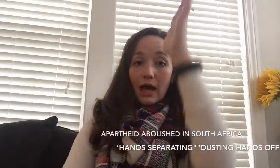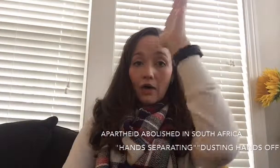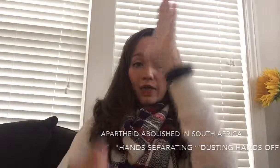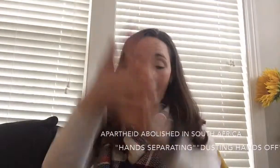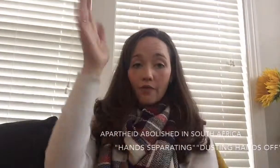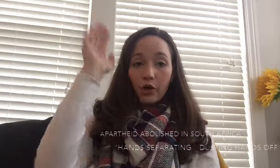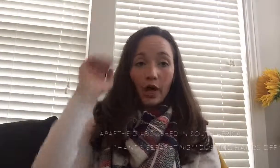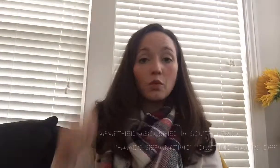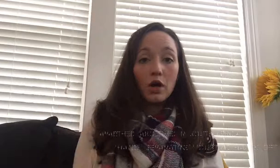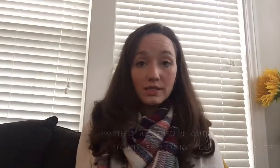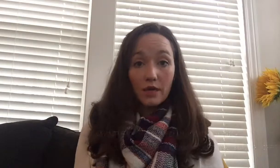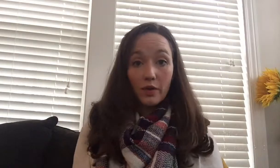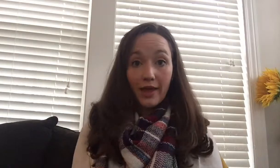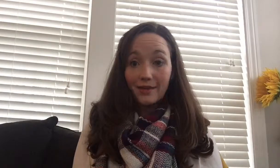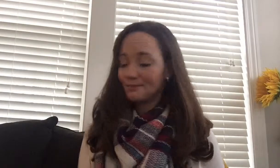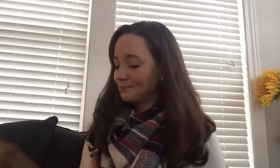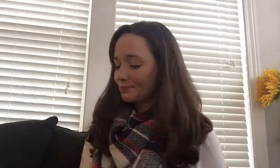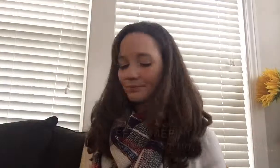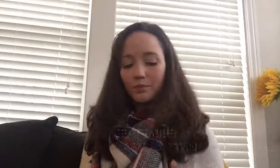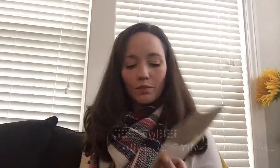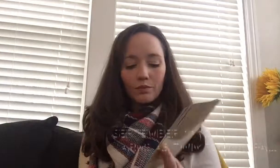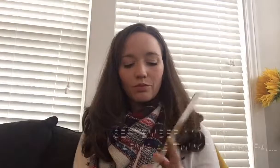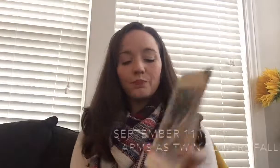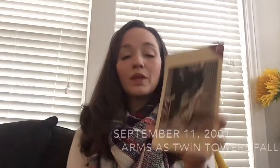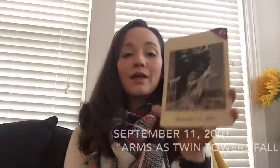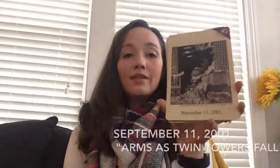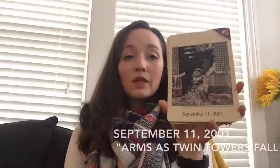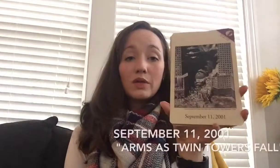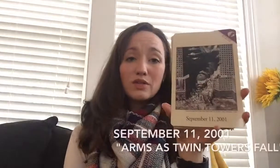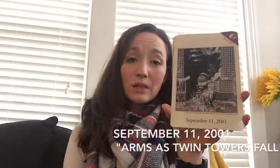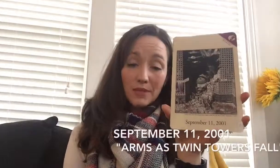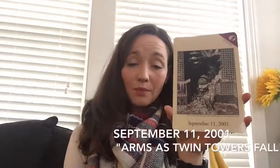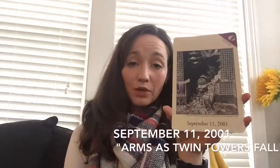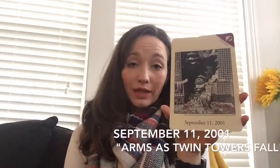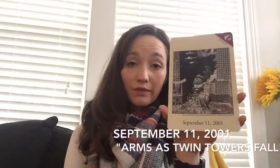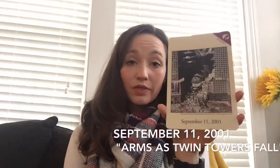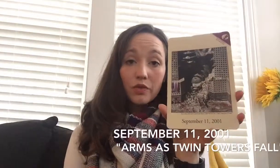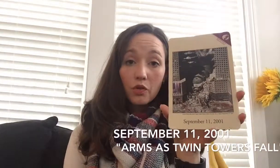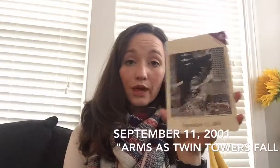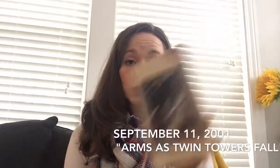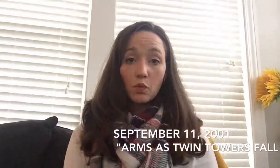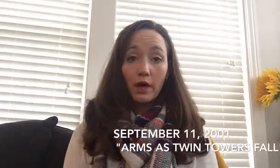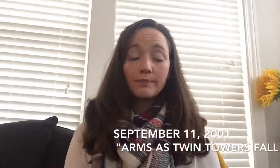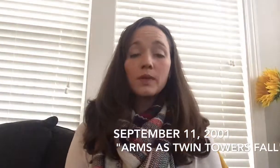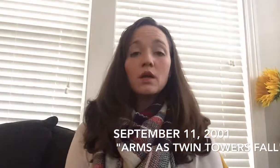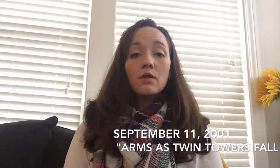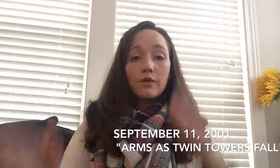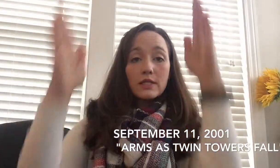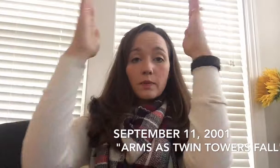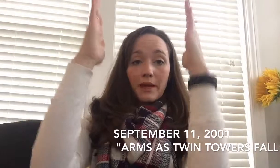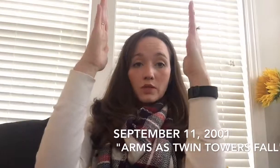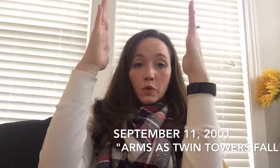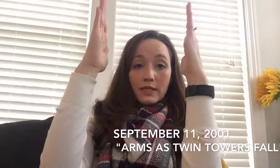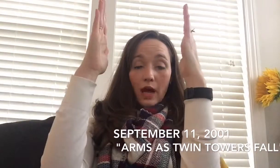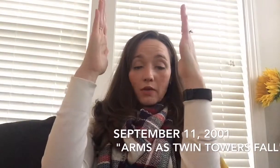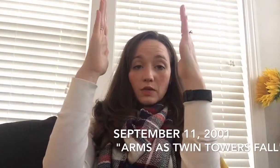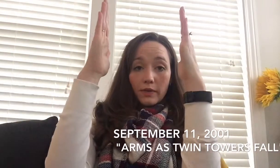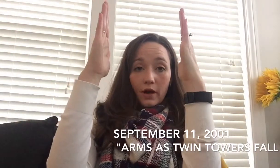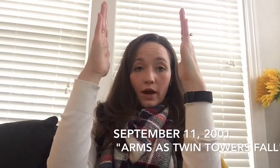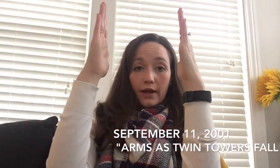South Africa. We're all done with that. Then we do September 11th, 2001. For this we make the Twin Towers with our